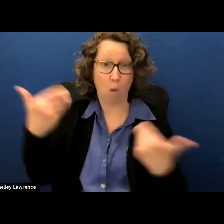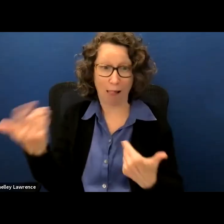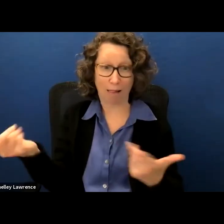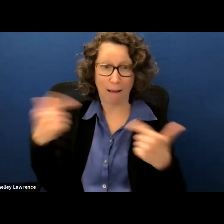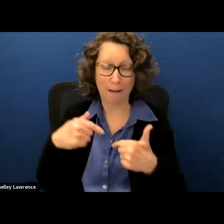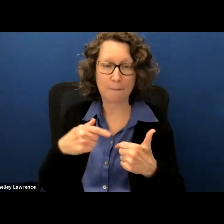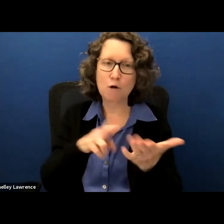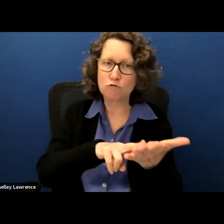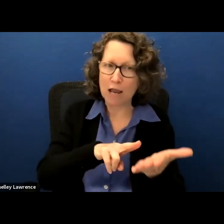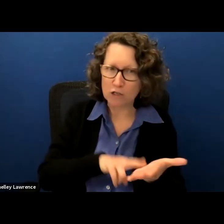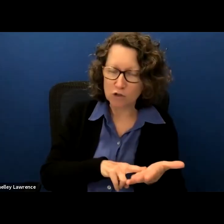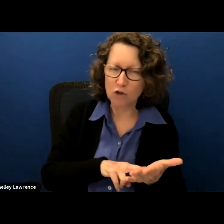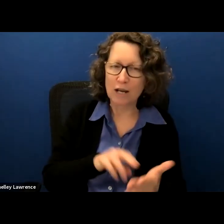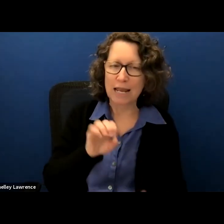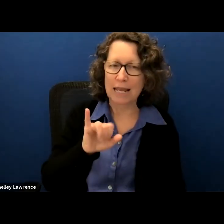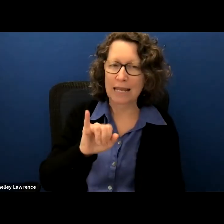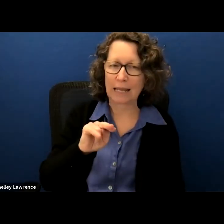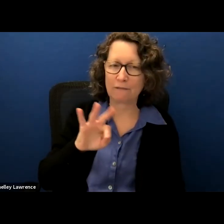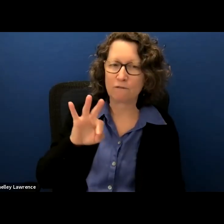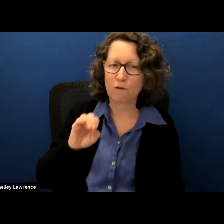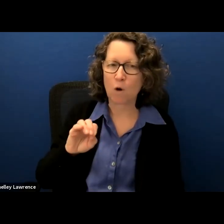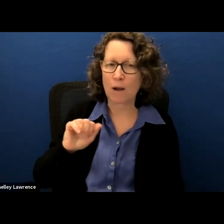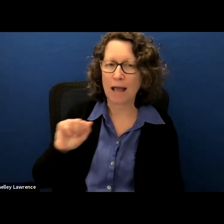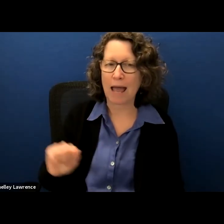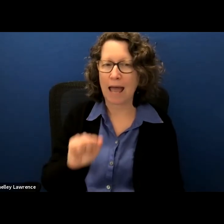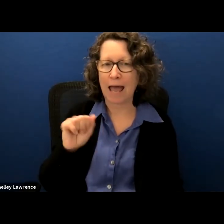You can register at